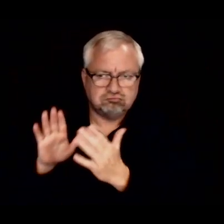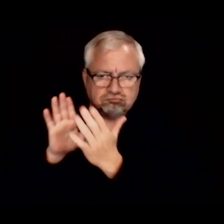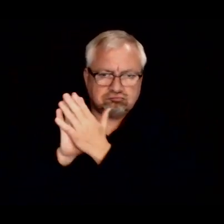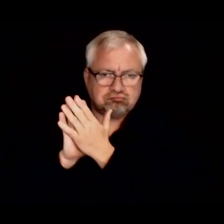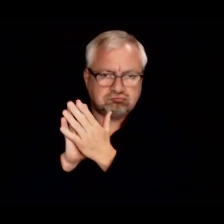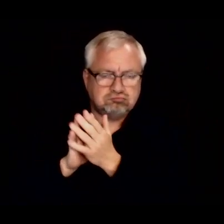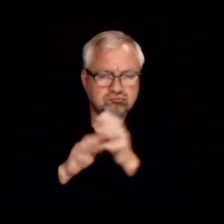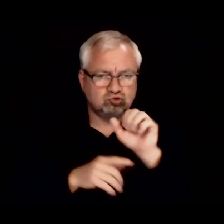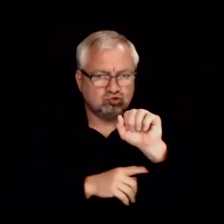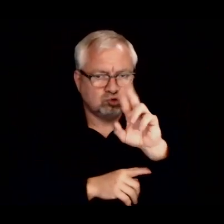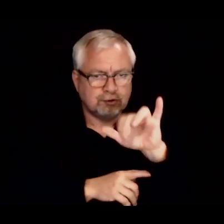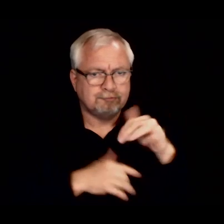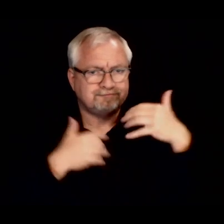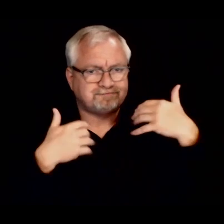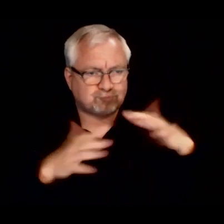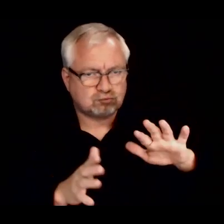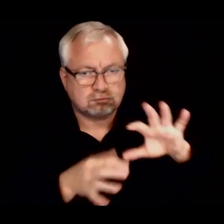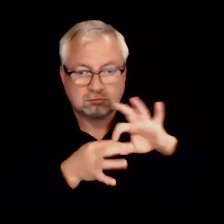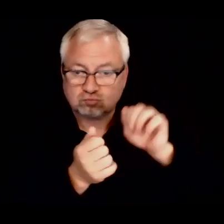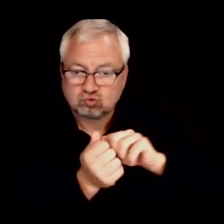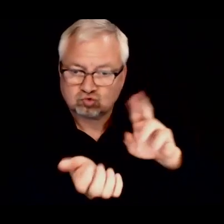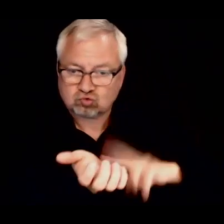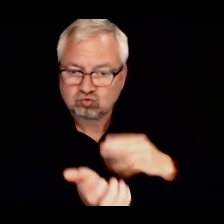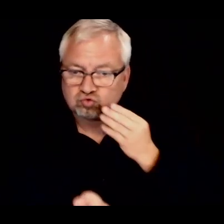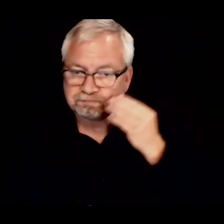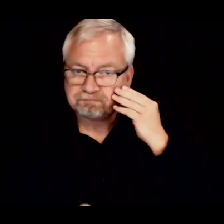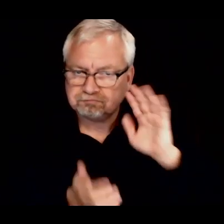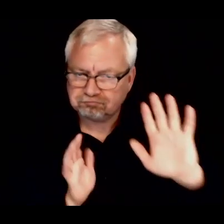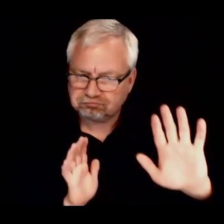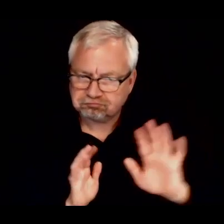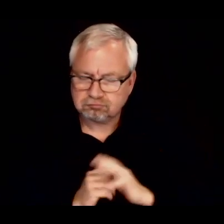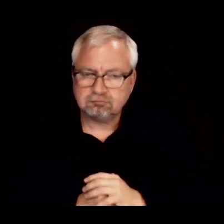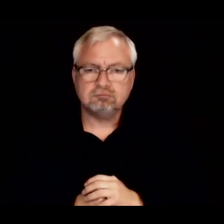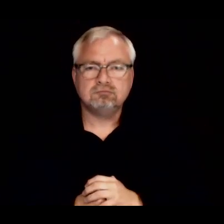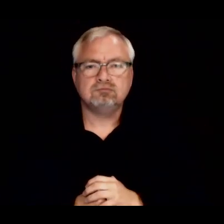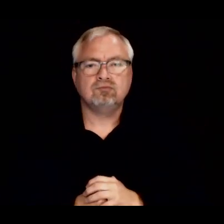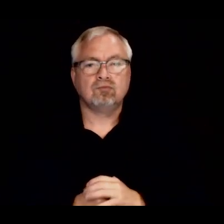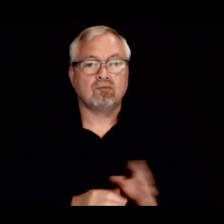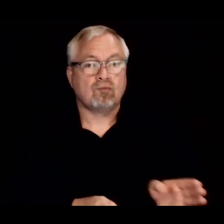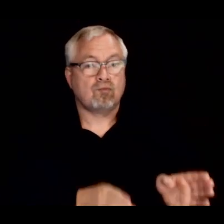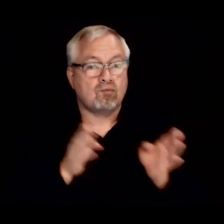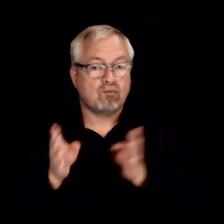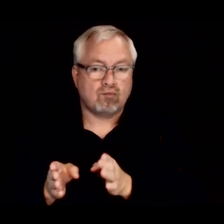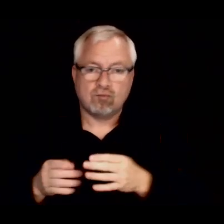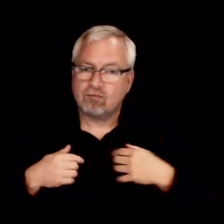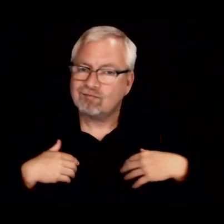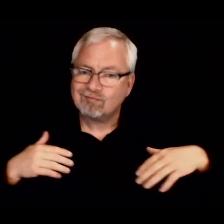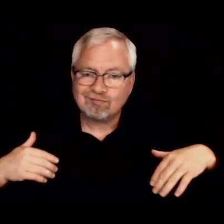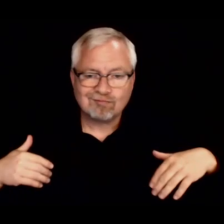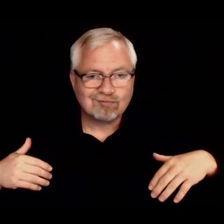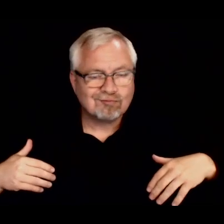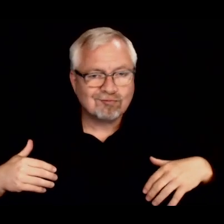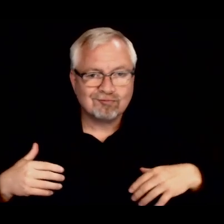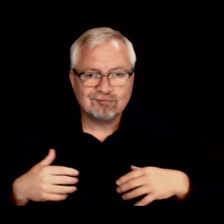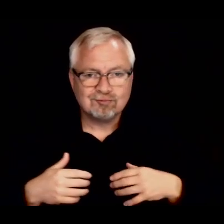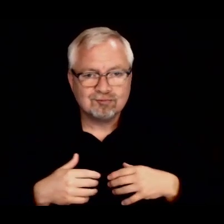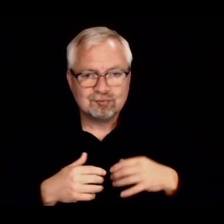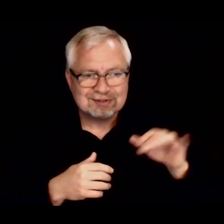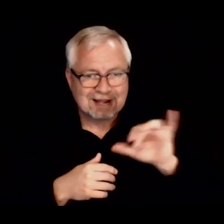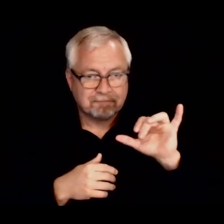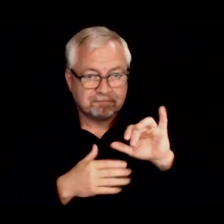homes. We have not done those same additional investigations for assisted living, but what we have done for